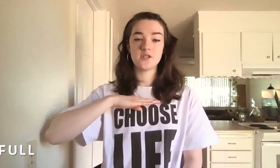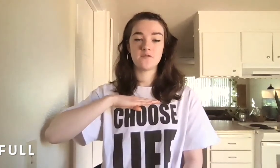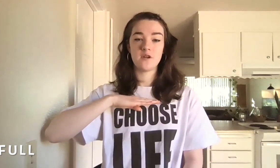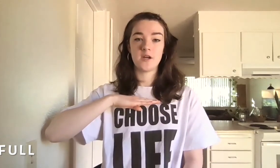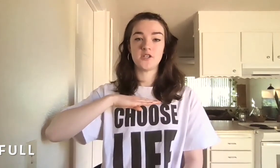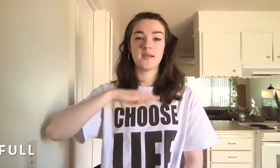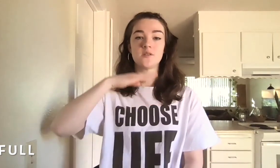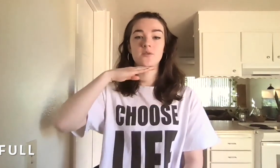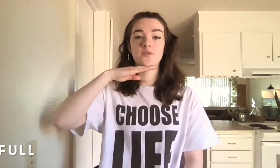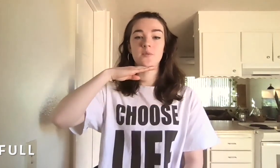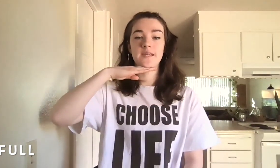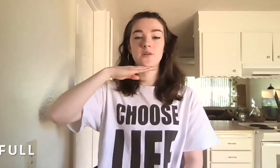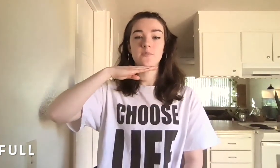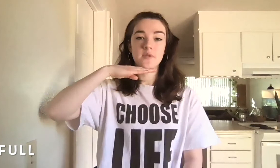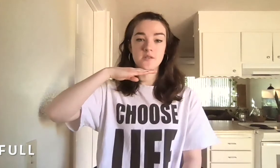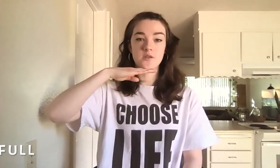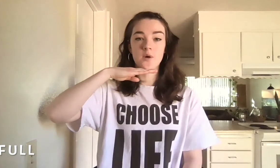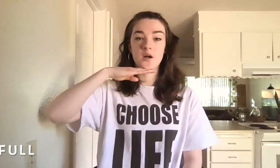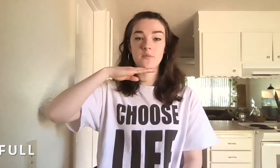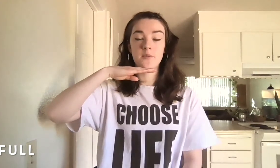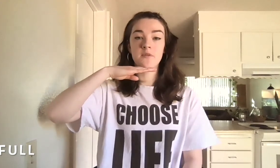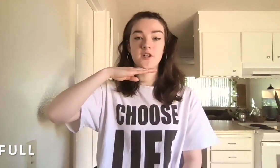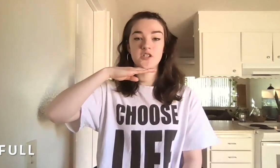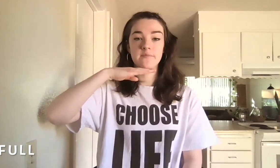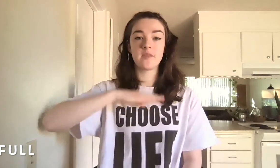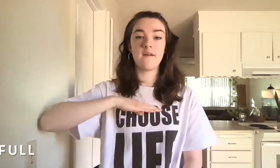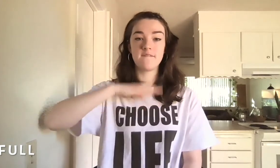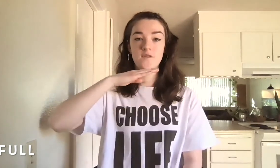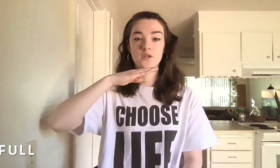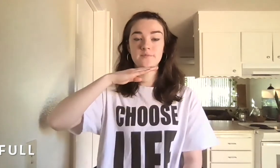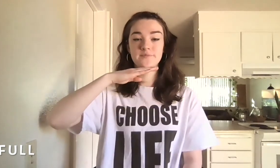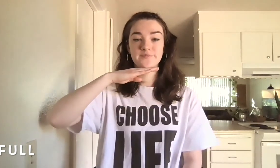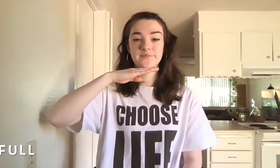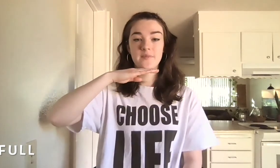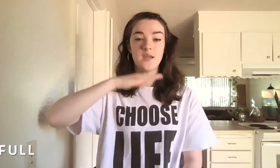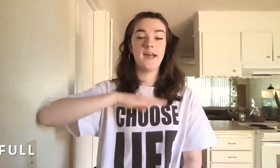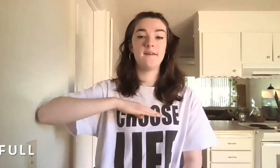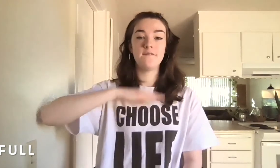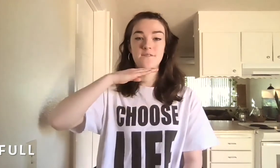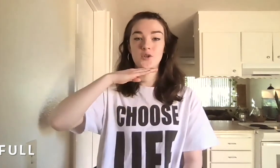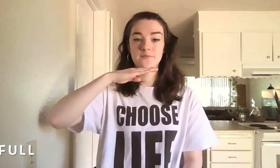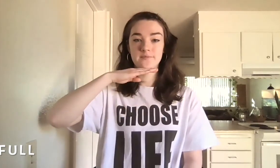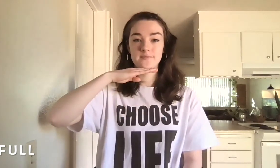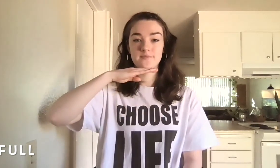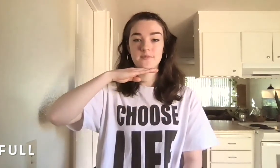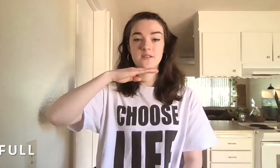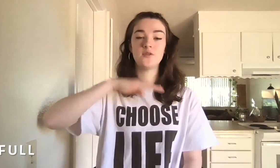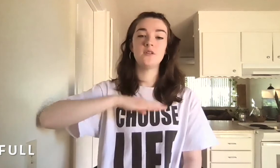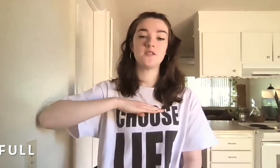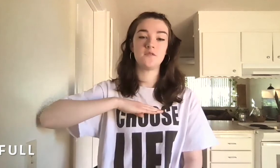from our chest all the way up into the bottom of our chin. Full. Full. As if all of this food